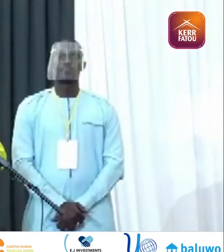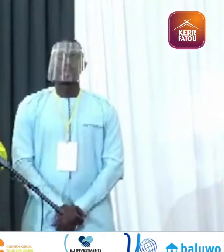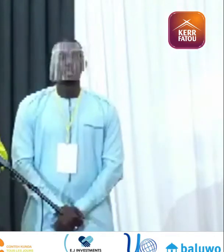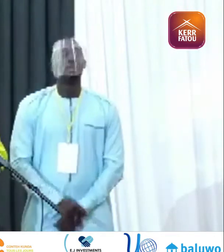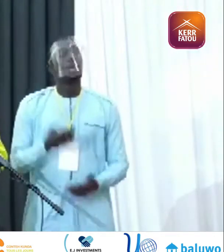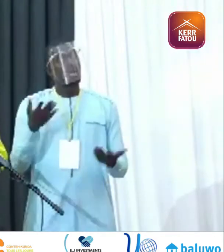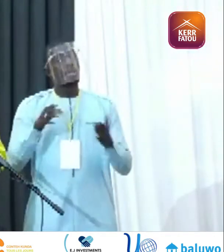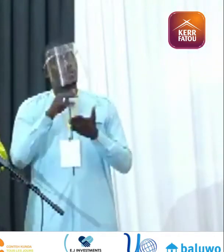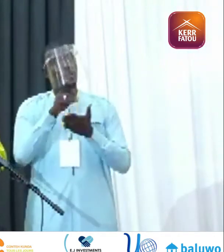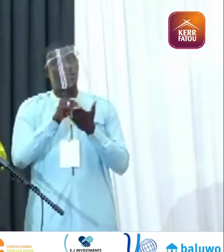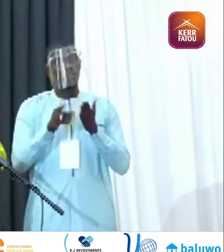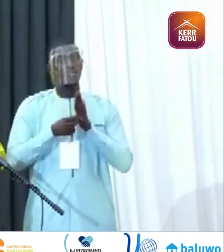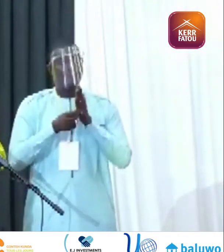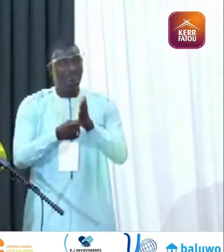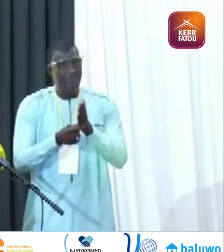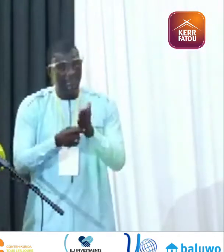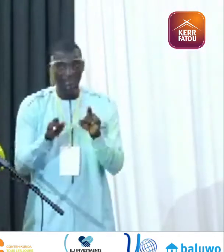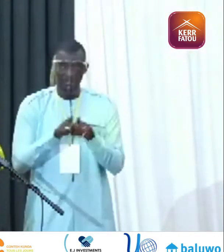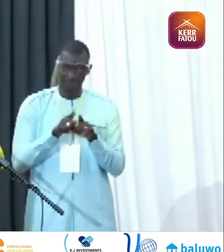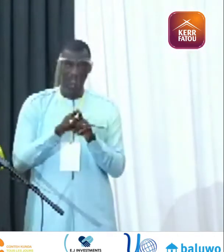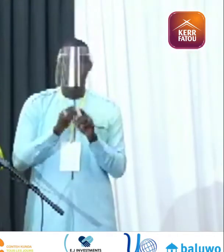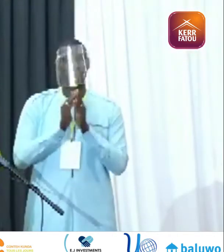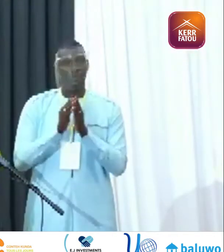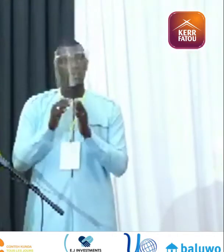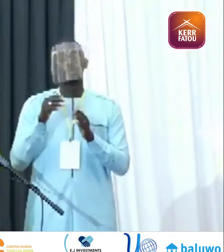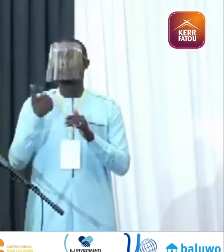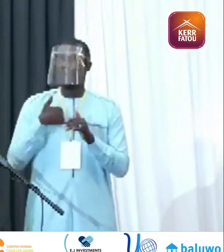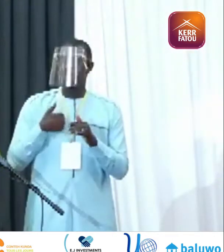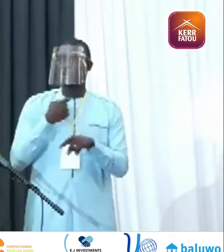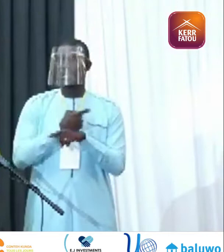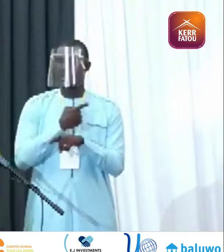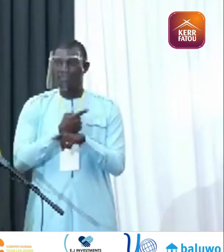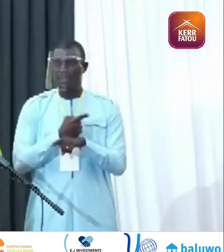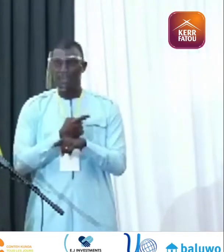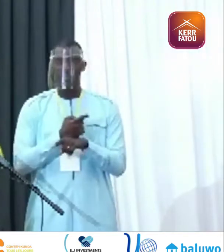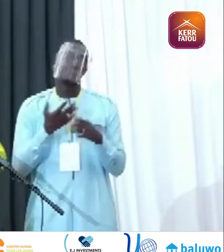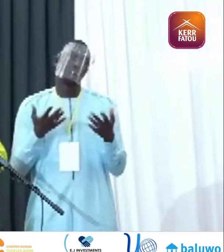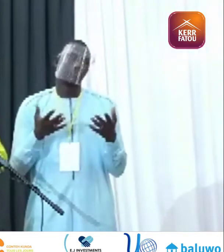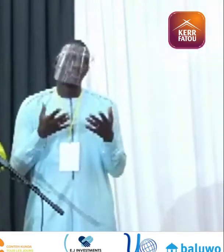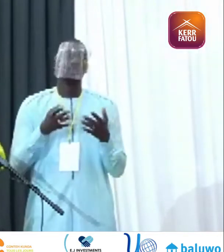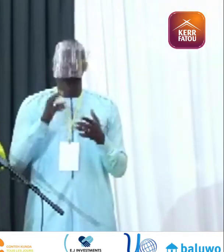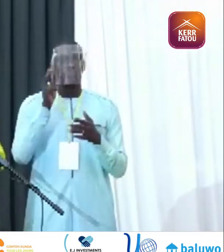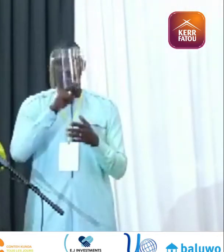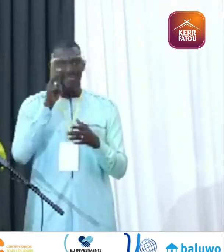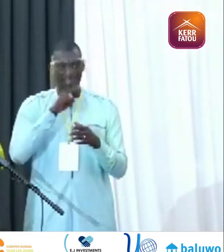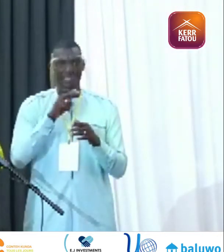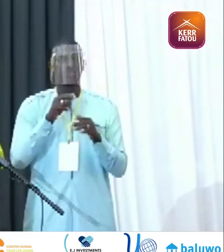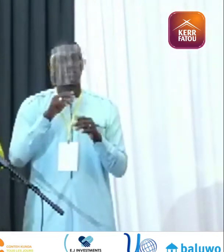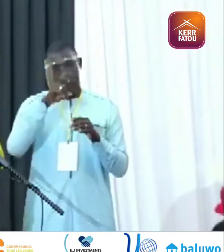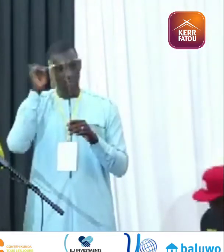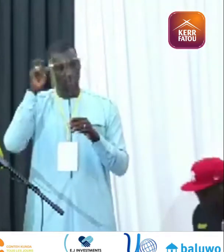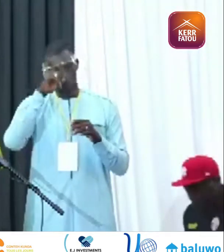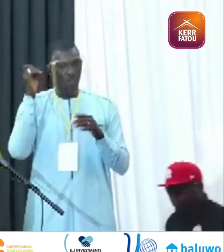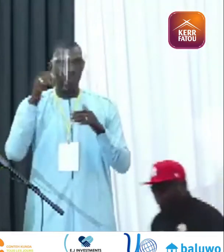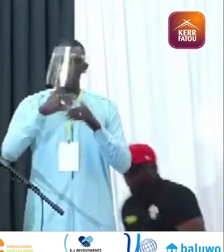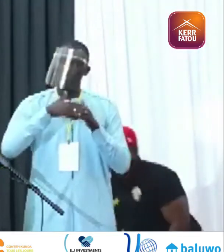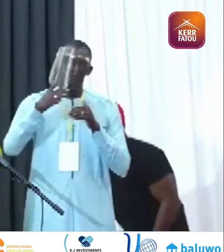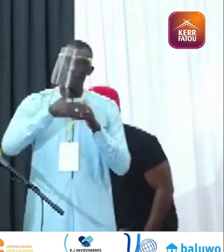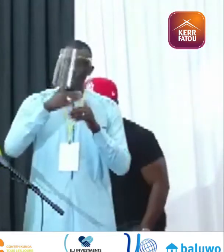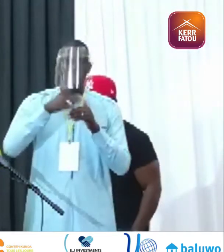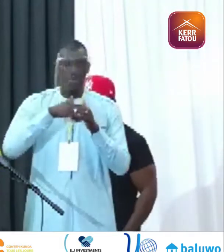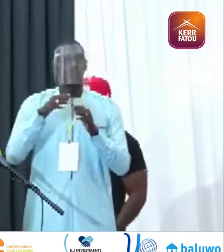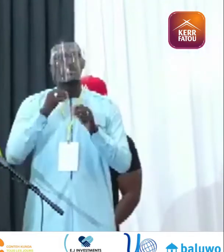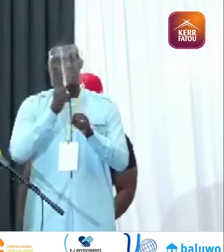parti leader bi tamit ñaan na mbolo mi fi pour ñu gëna takku gëna liggey yobu suñ